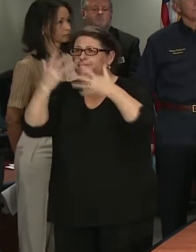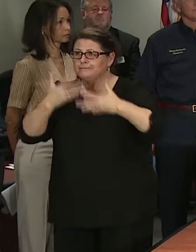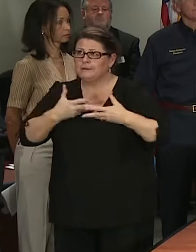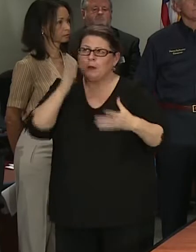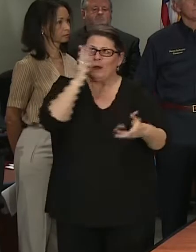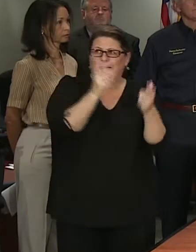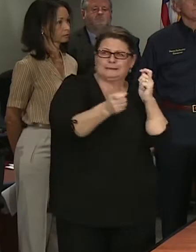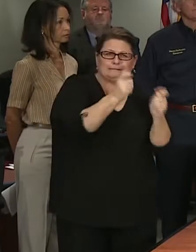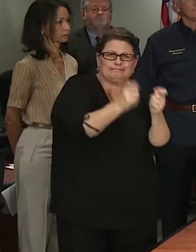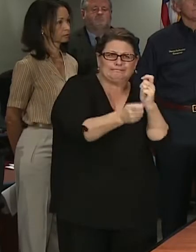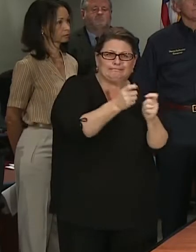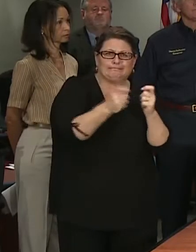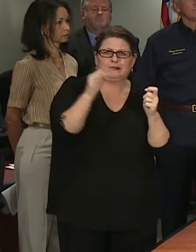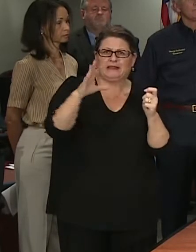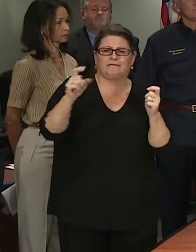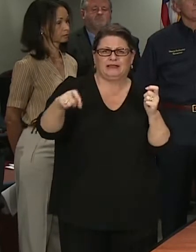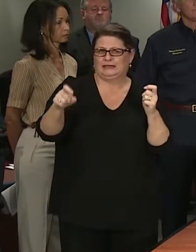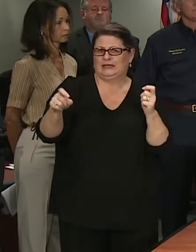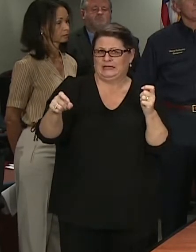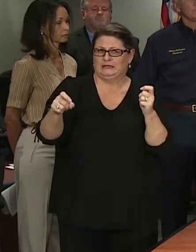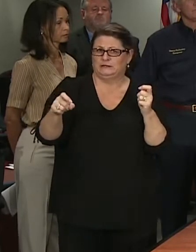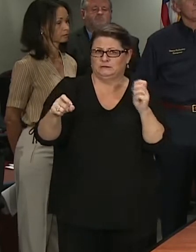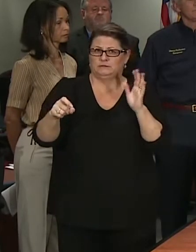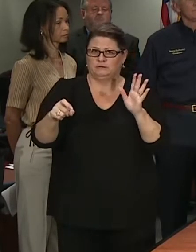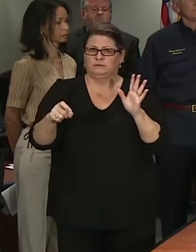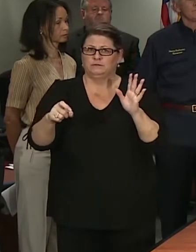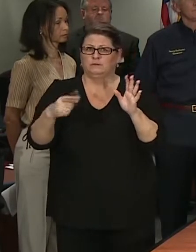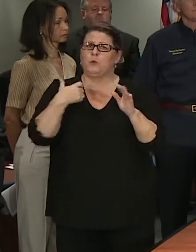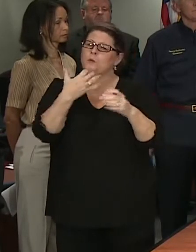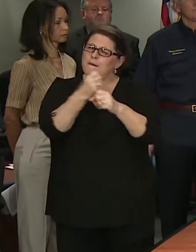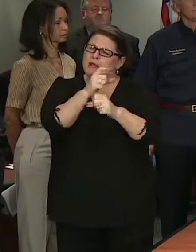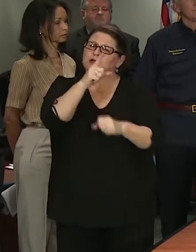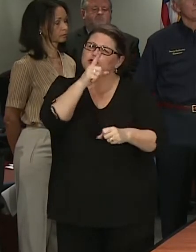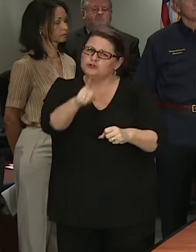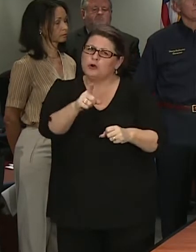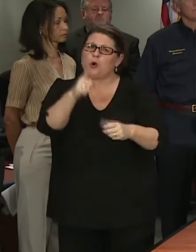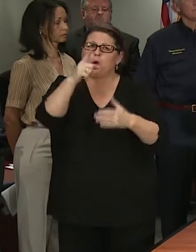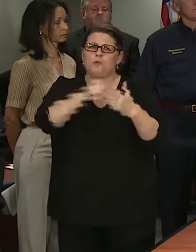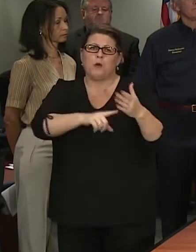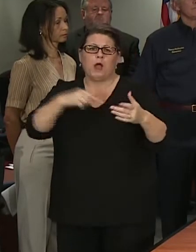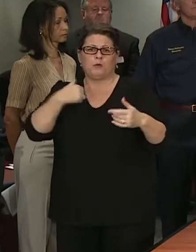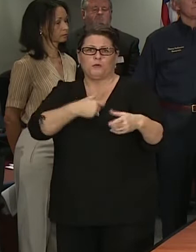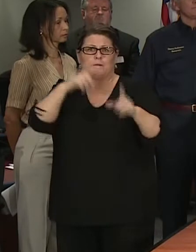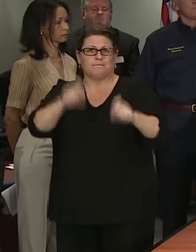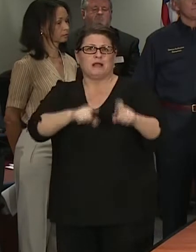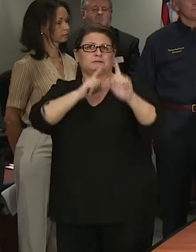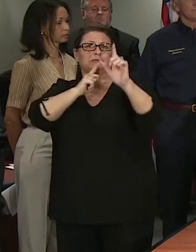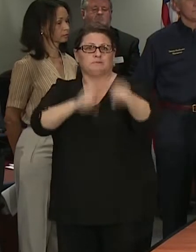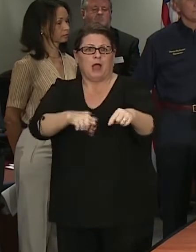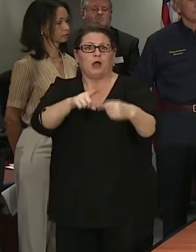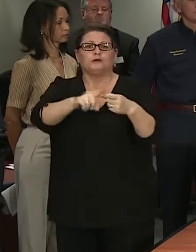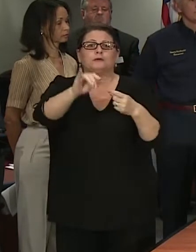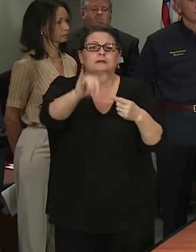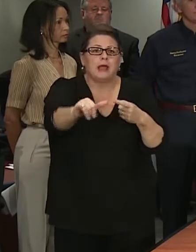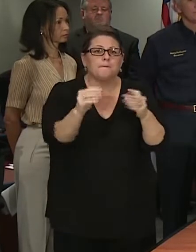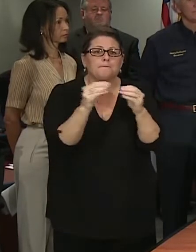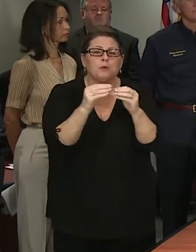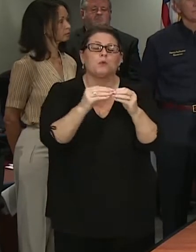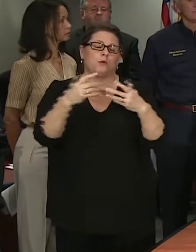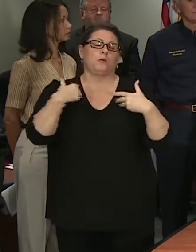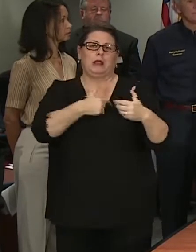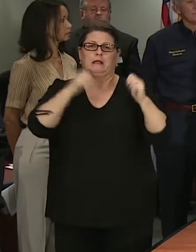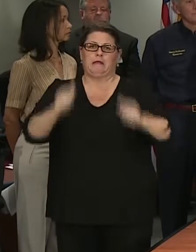as necessary to be sure that we're capable of handling the response plan as identified that we will discuss